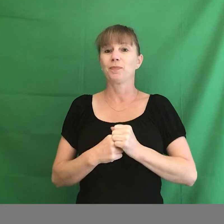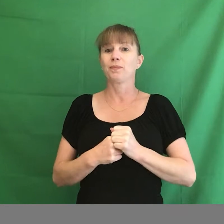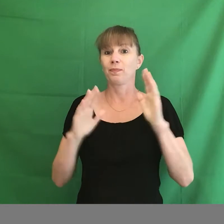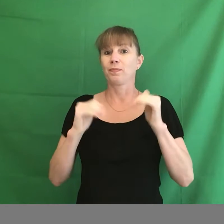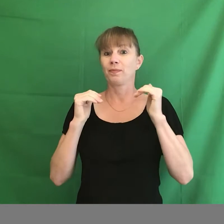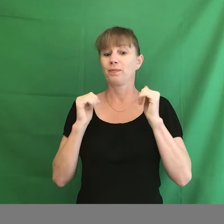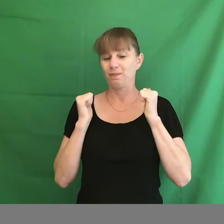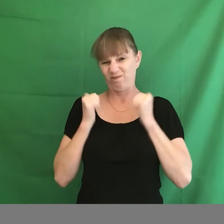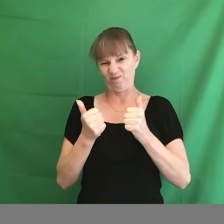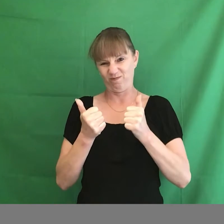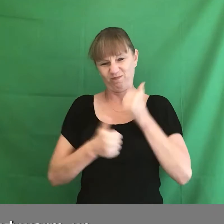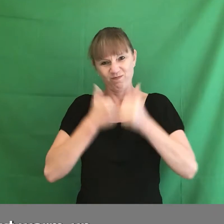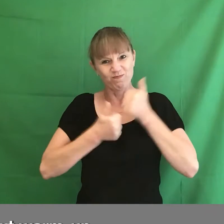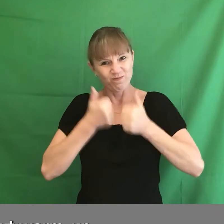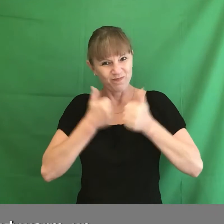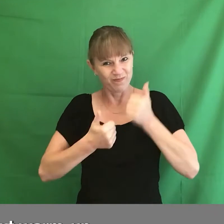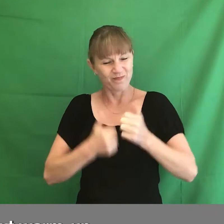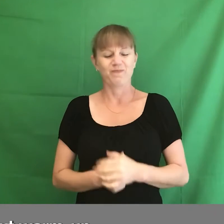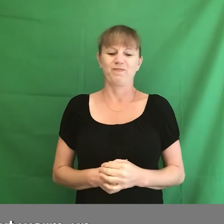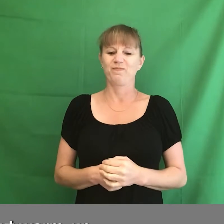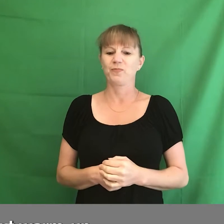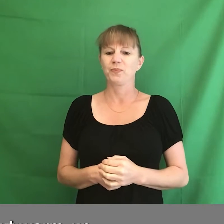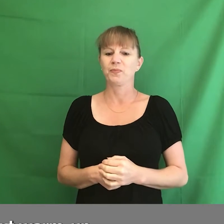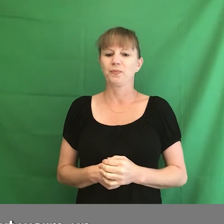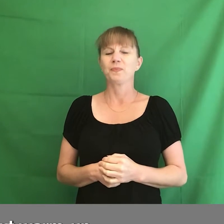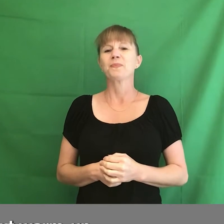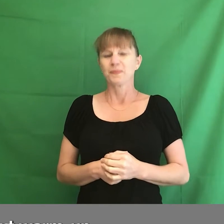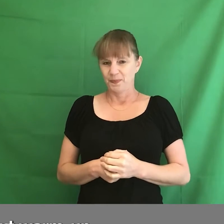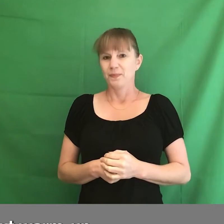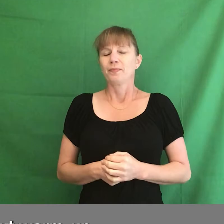doggy and he loves me. Very well done.